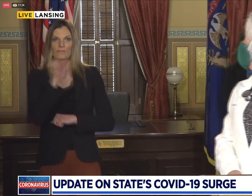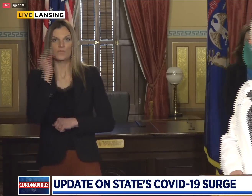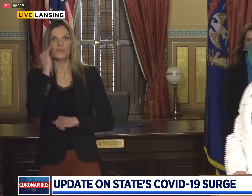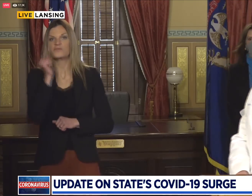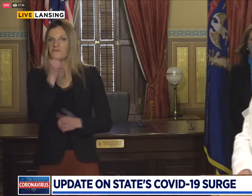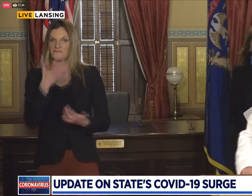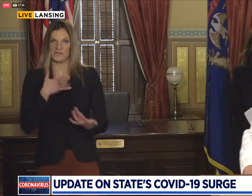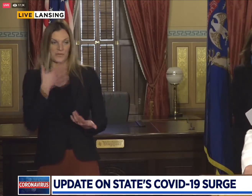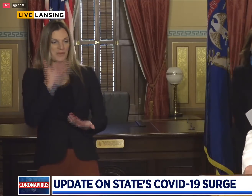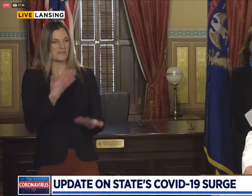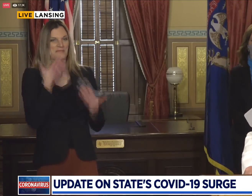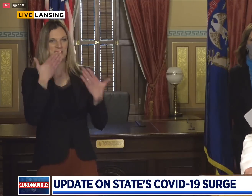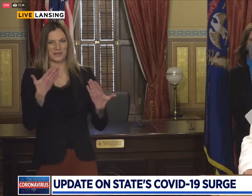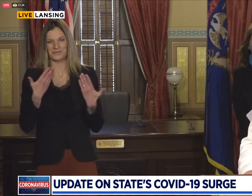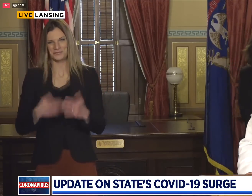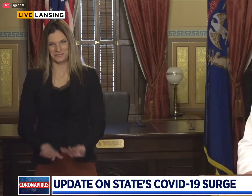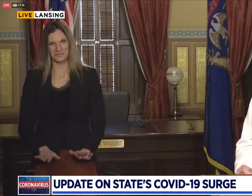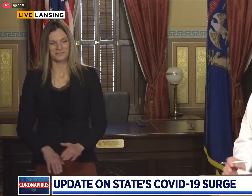Thank you.